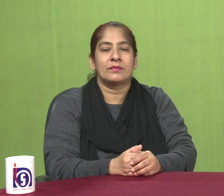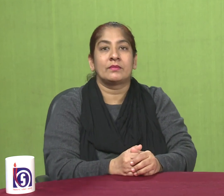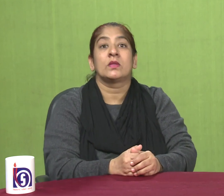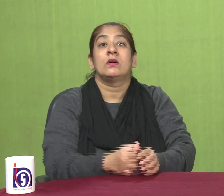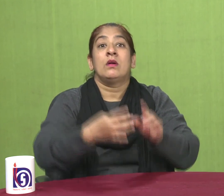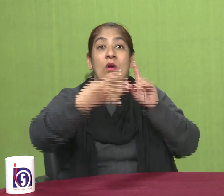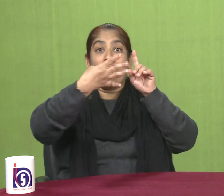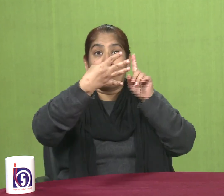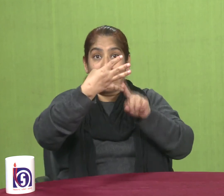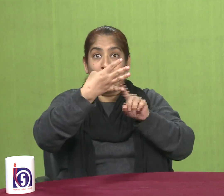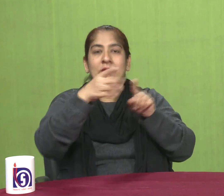Fourth is